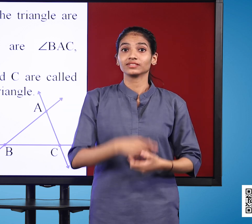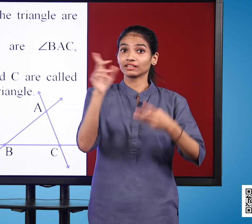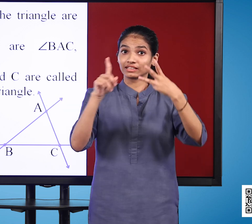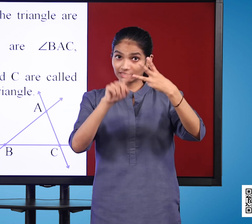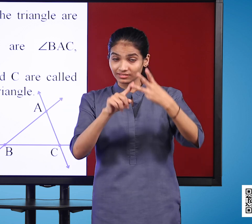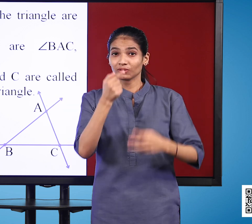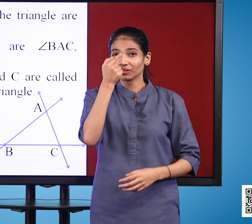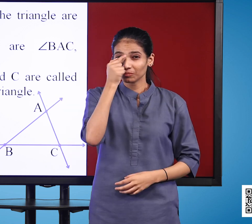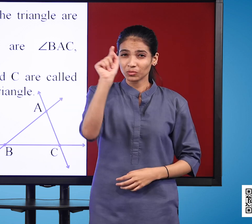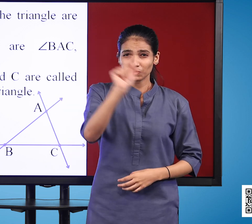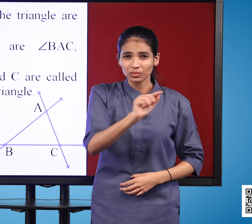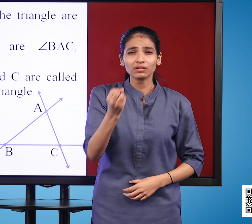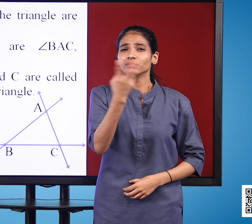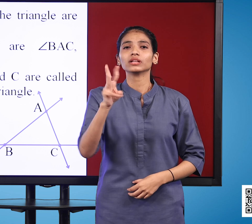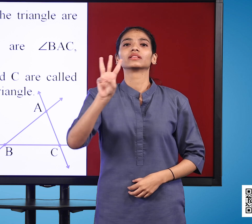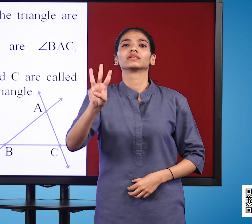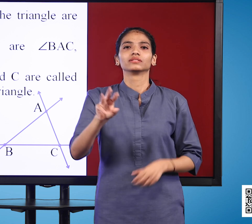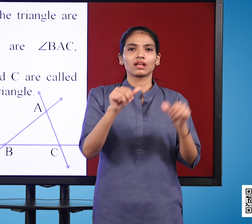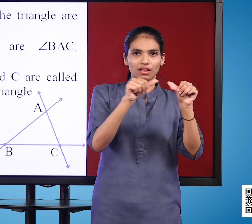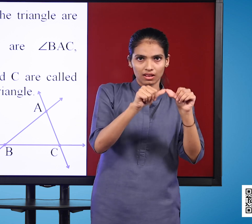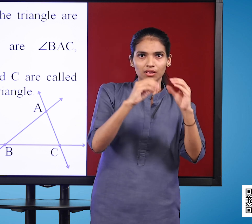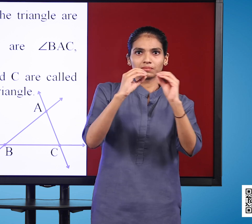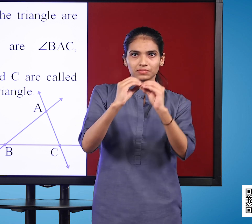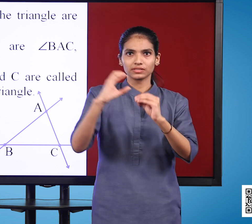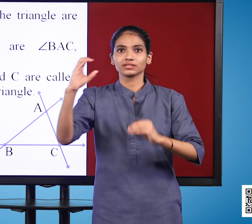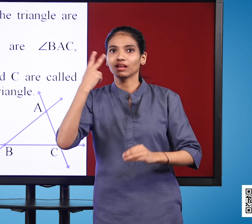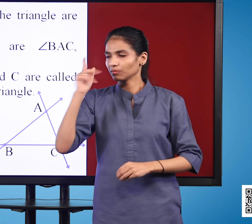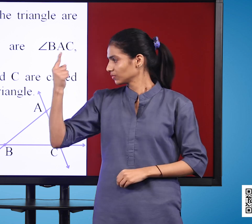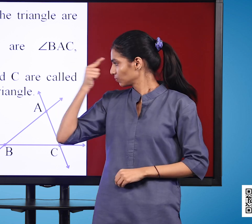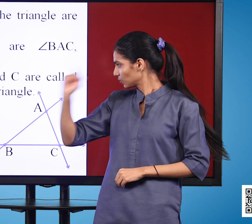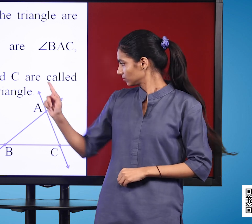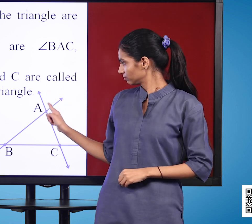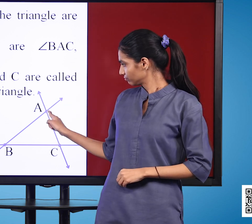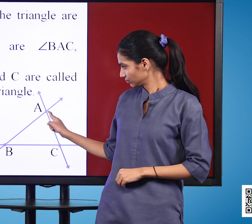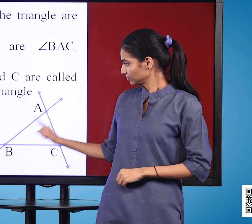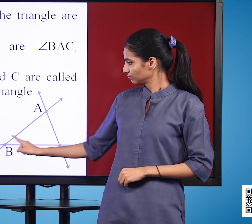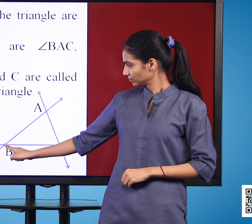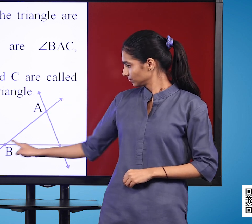The points A, B, and C are called the vertices of the triangle.